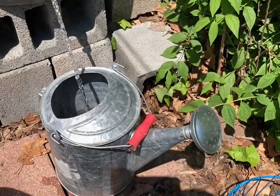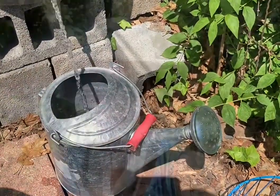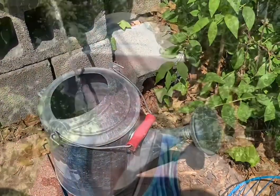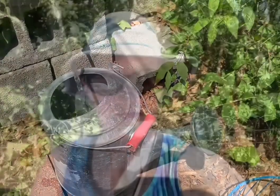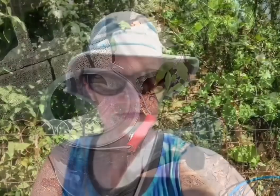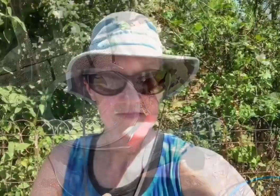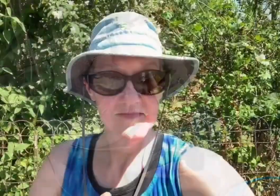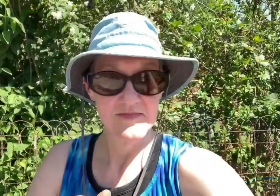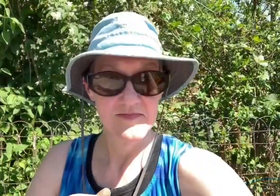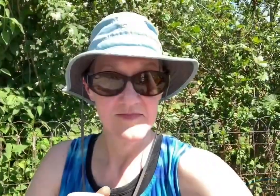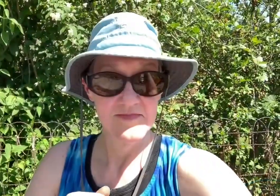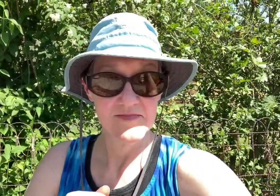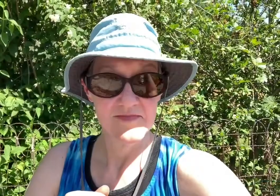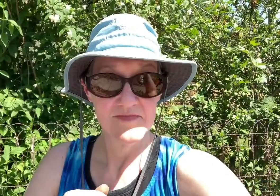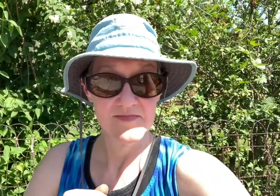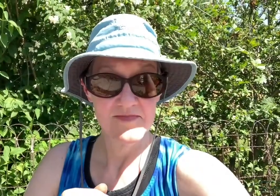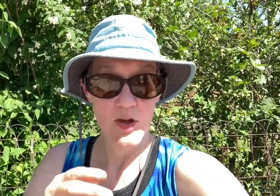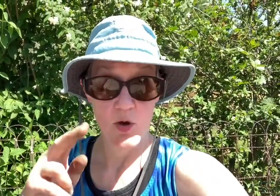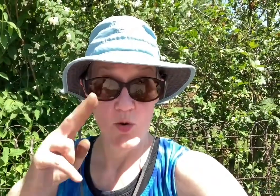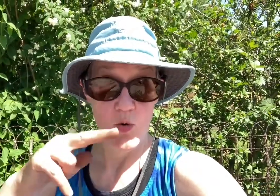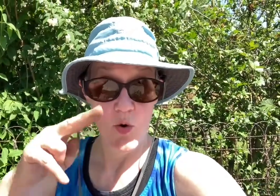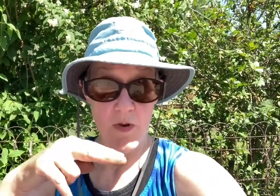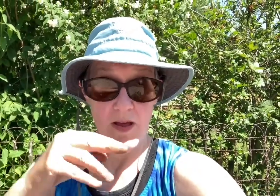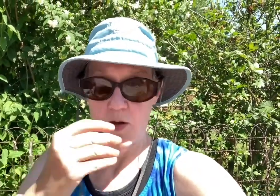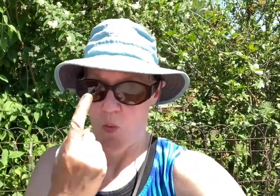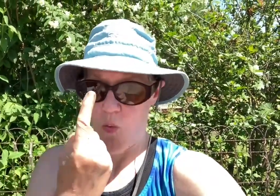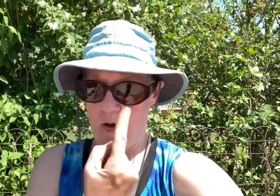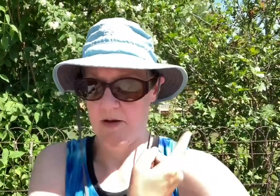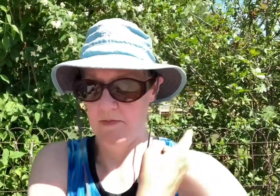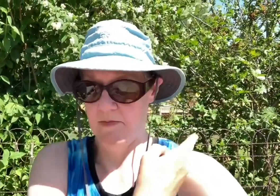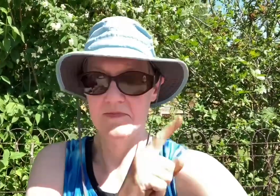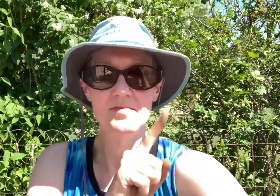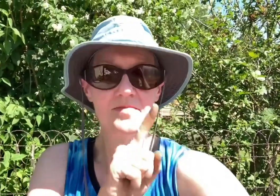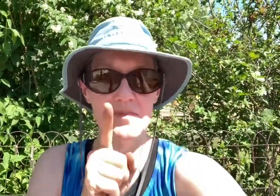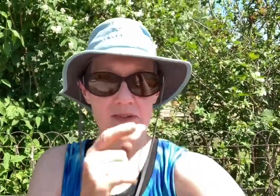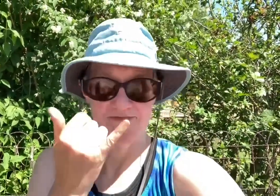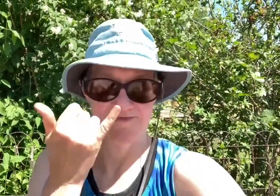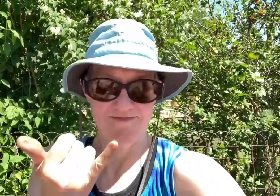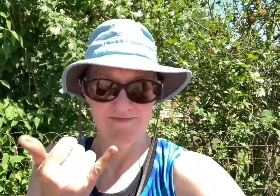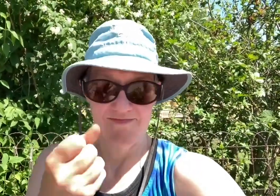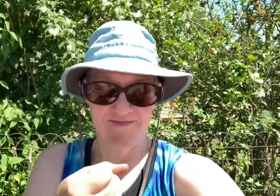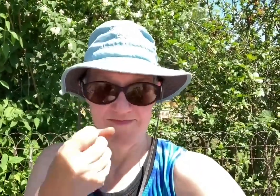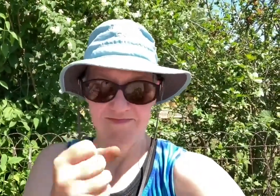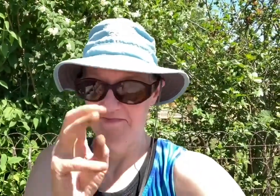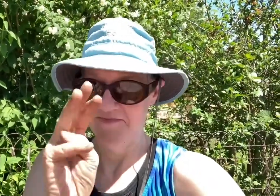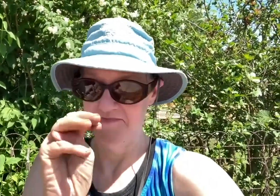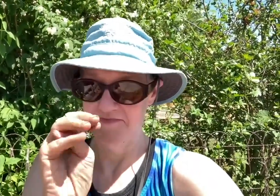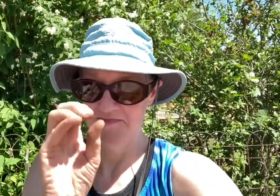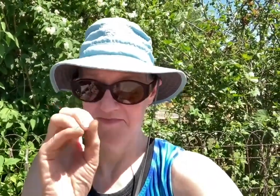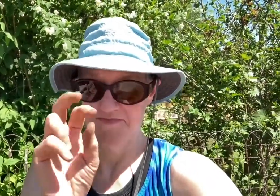I normally grow one right here near the rain barrels, but this year I'm saving this area for the